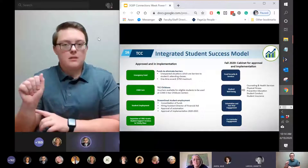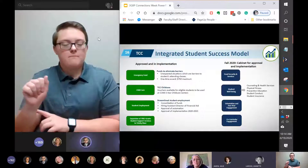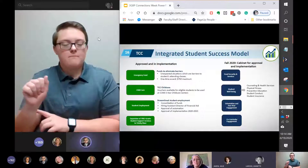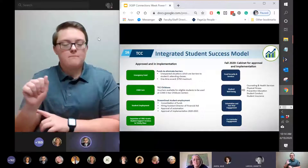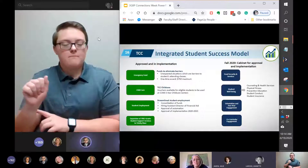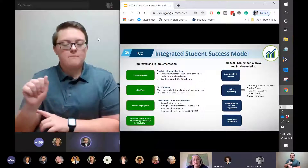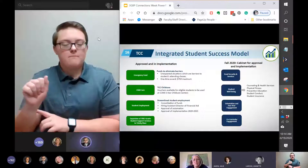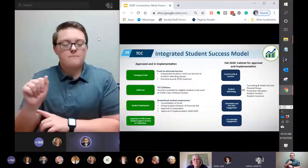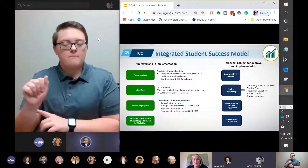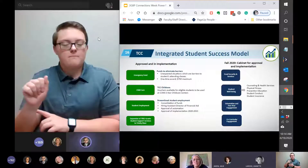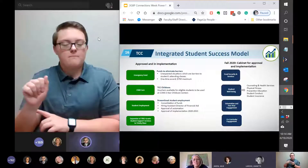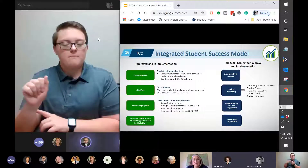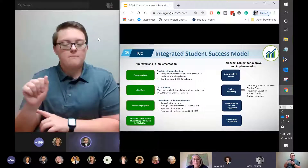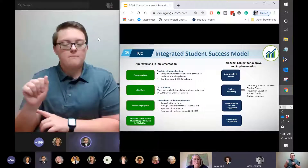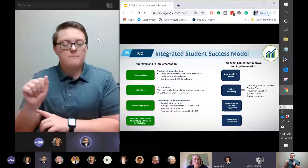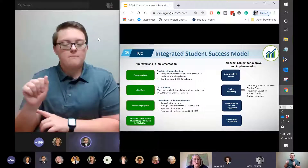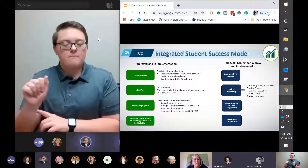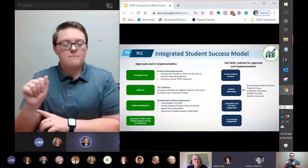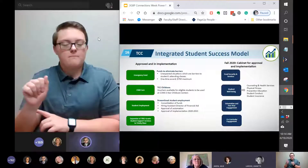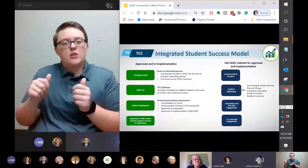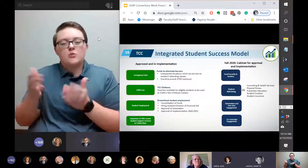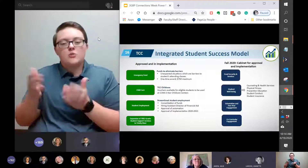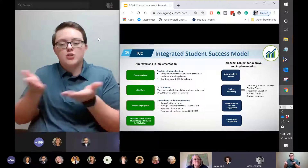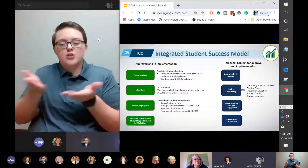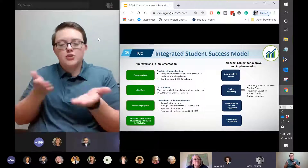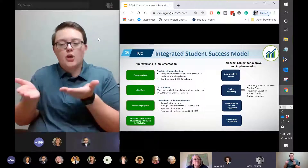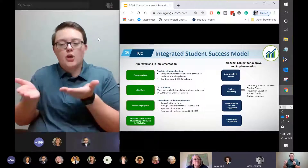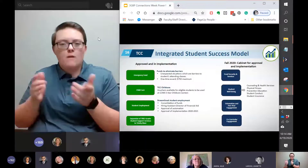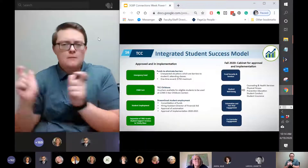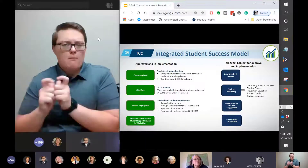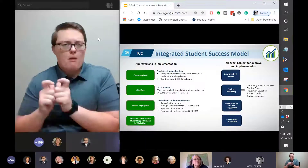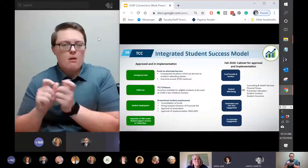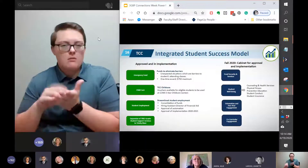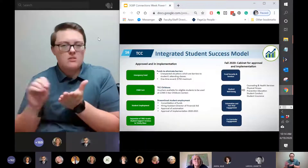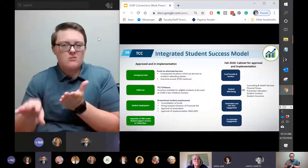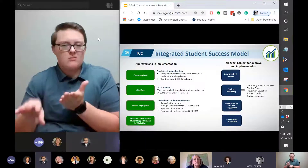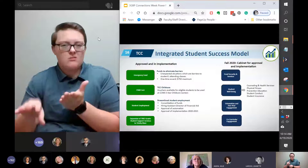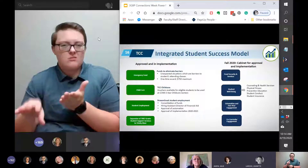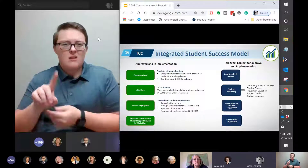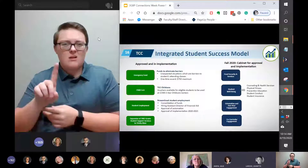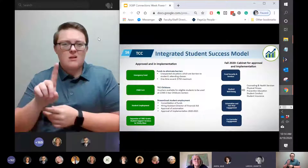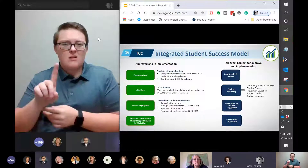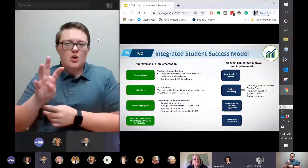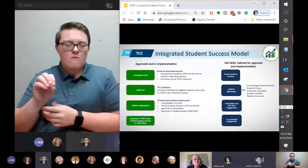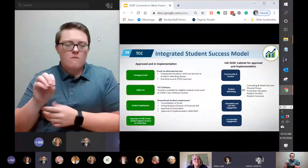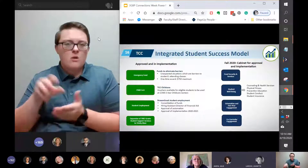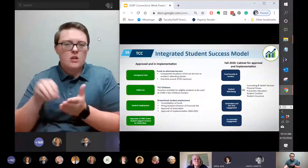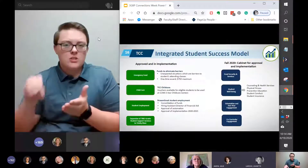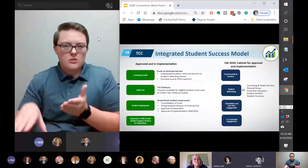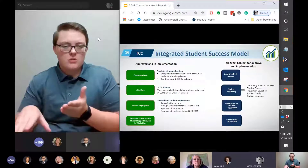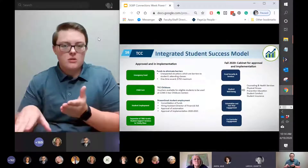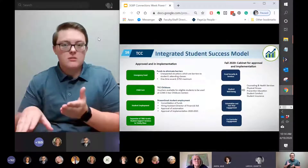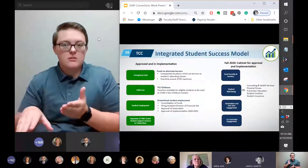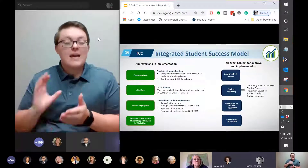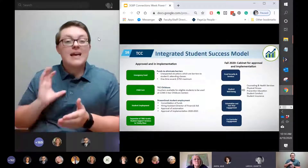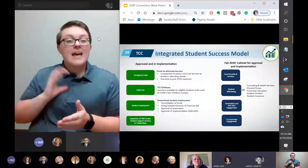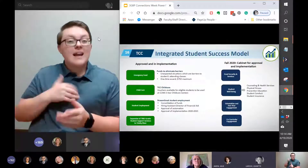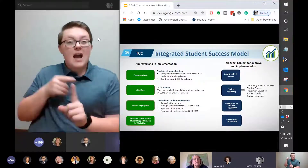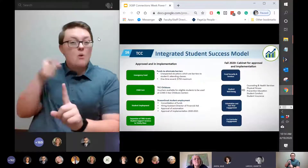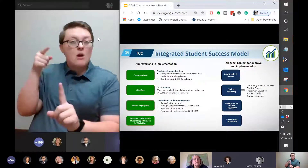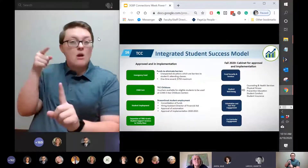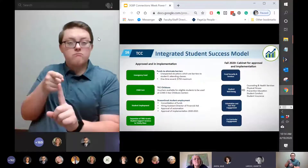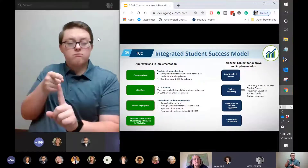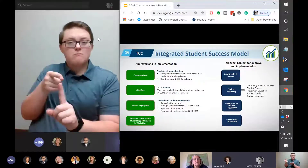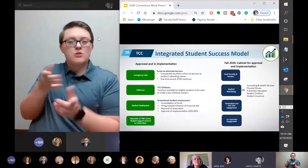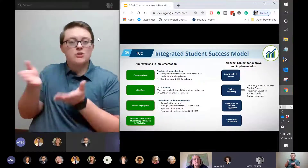a small number of students. Will be 140 students. And it really, the kind of core service that we're providing is holistic